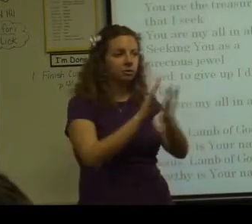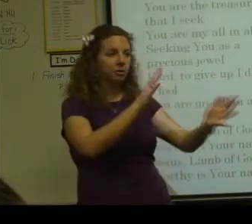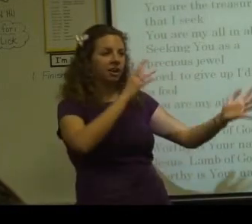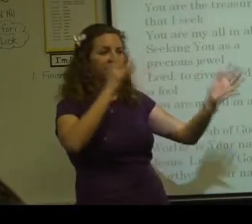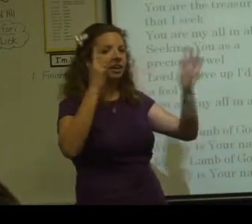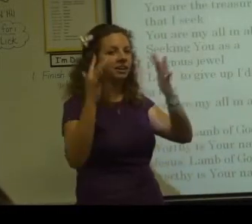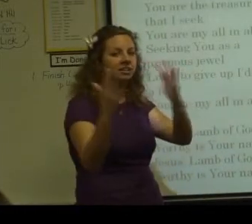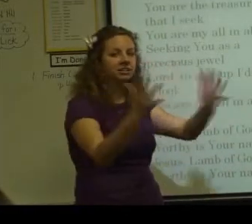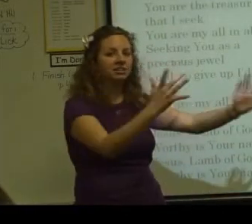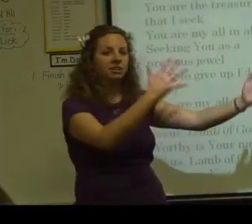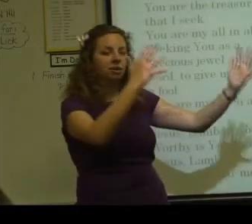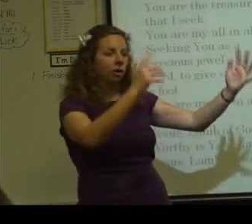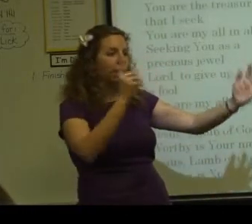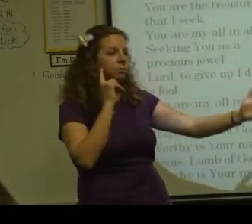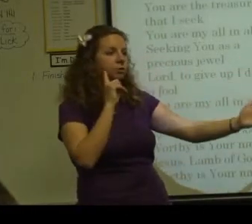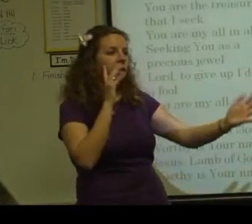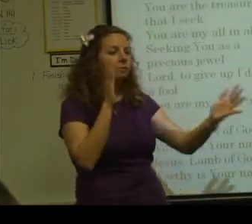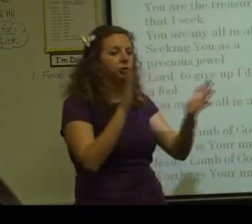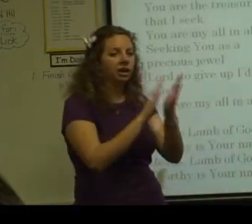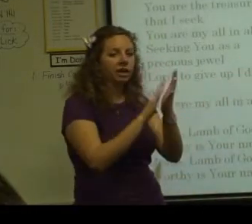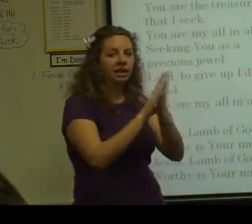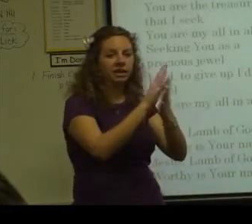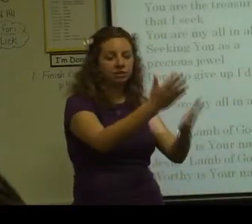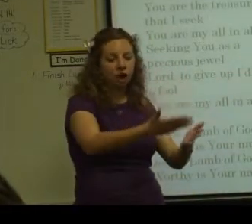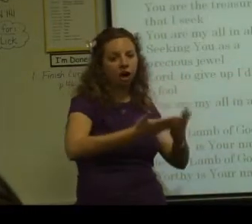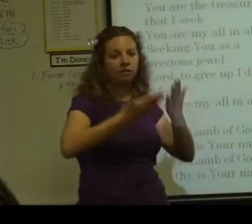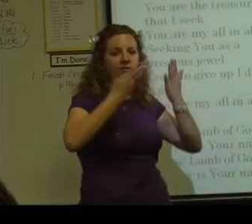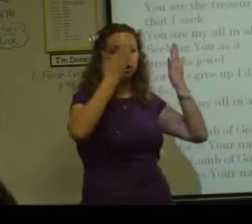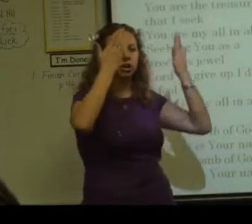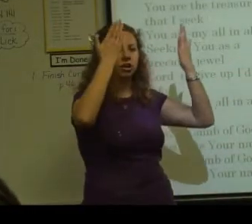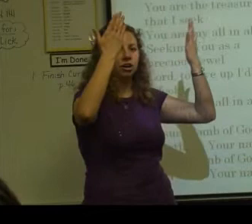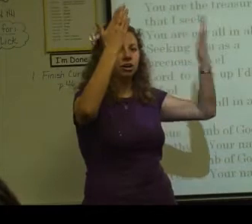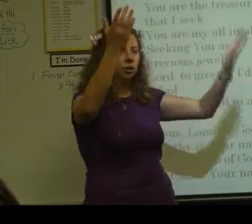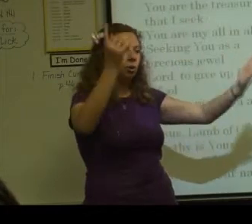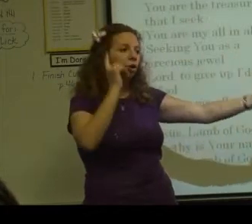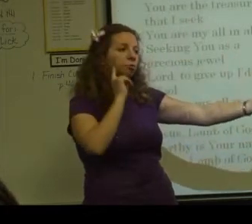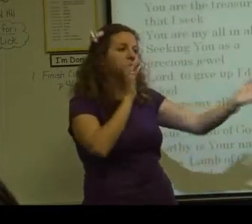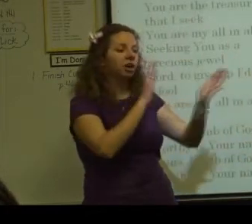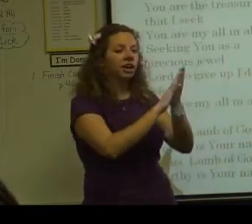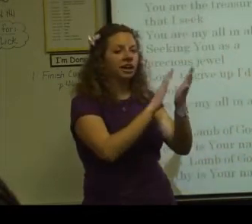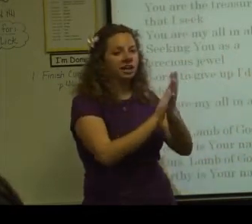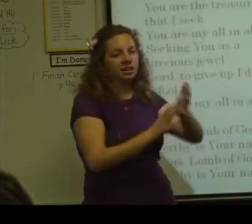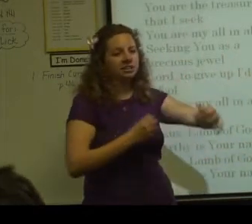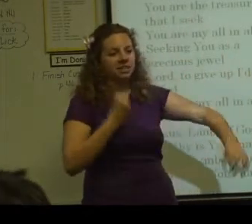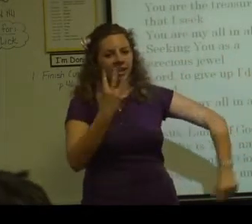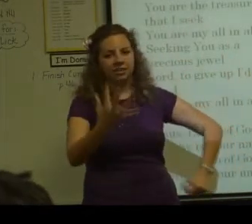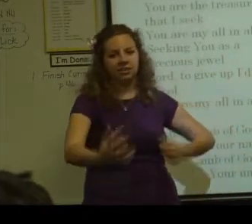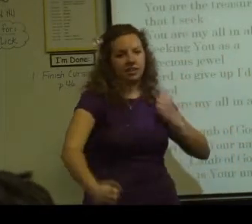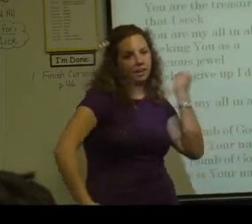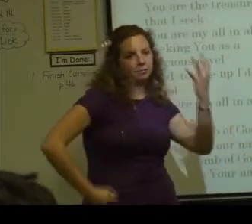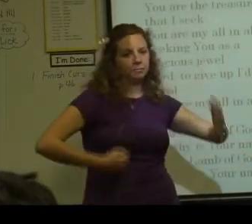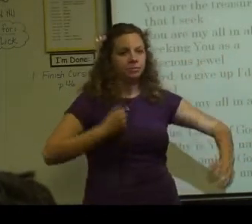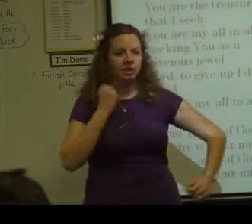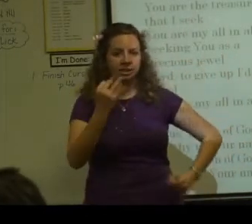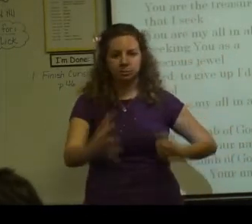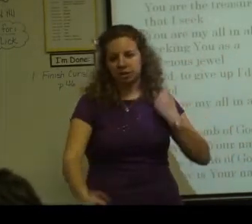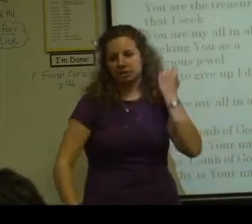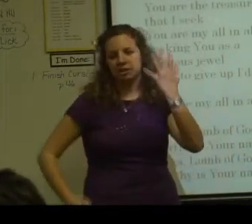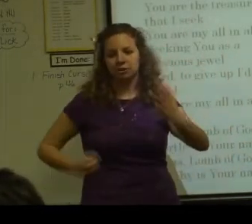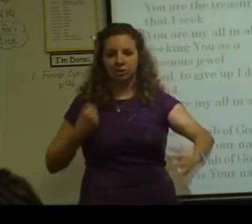like praise, or I would do like praise offer, or praise, and then like I'm expressing or